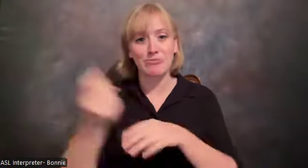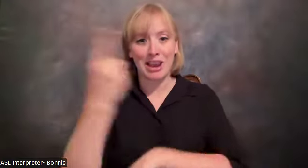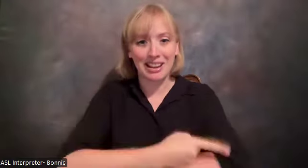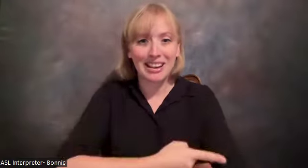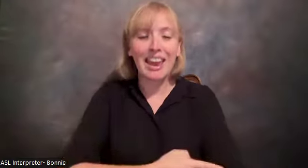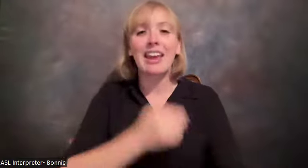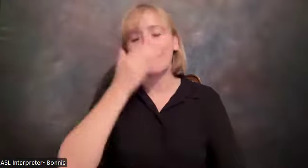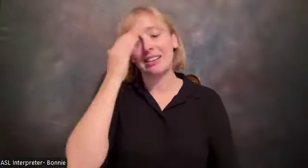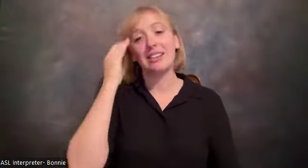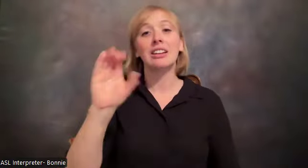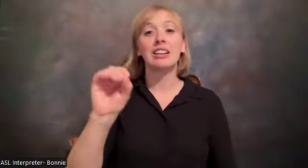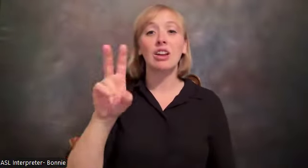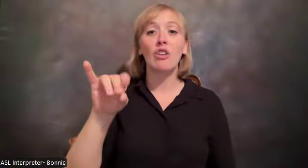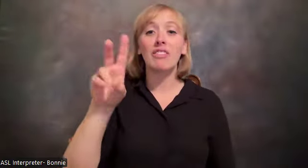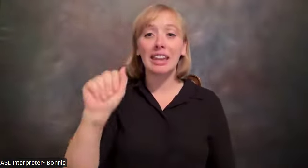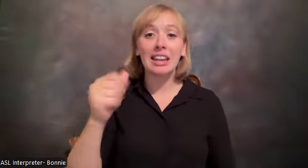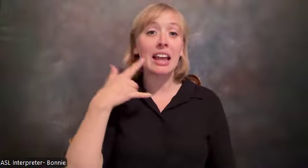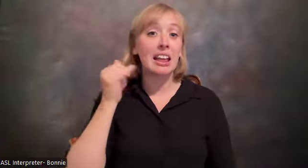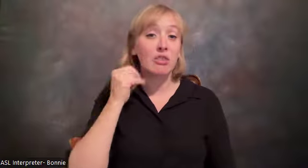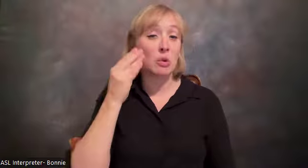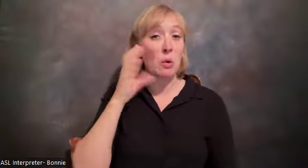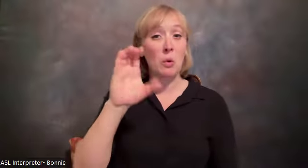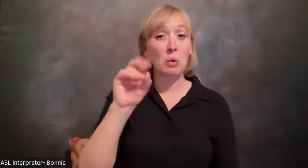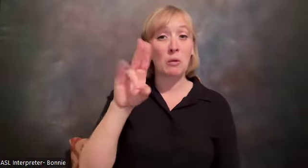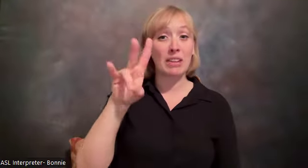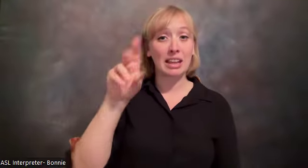Covina, California. If you don't know where Covina is,